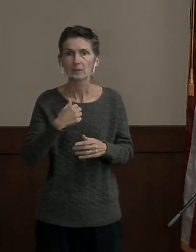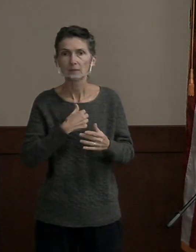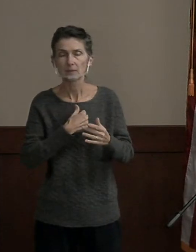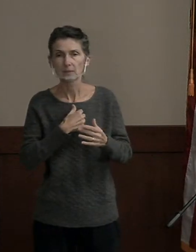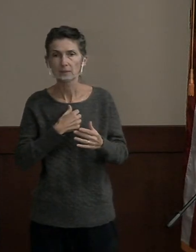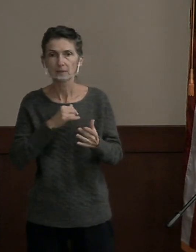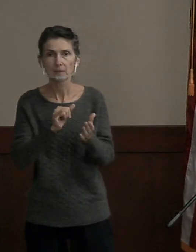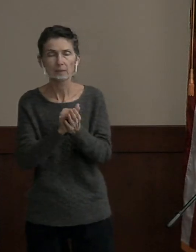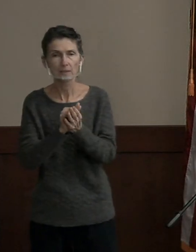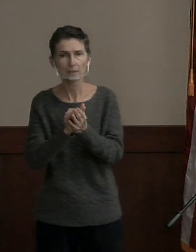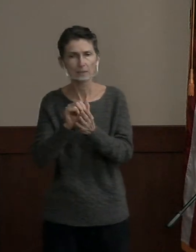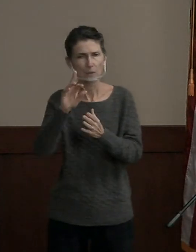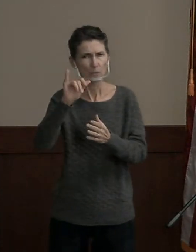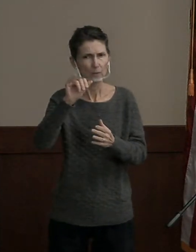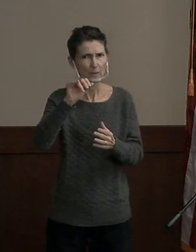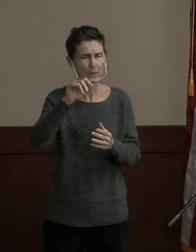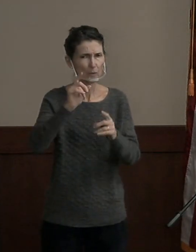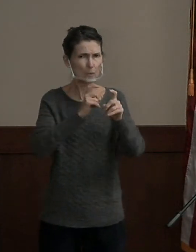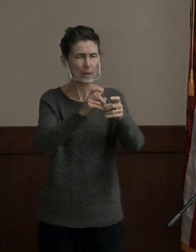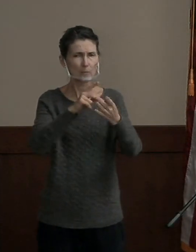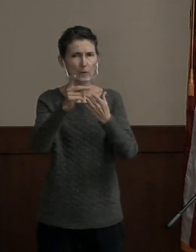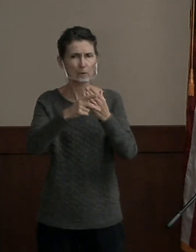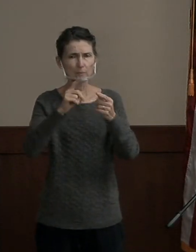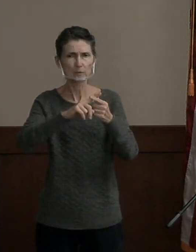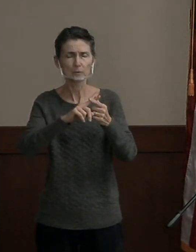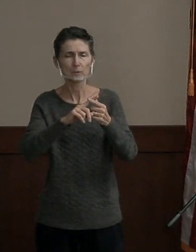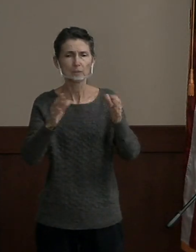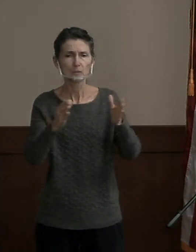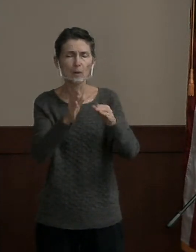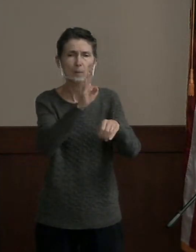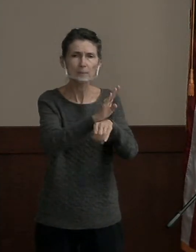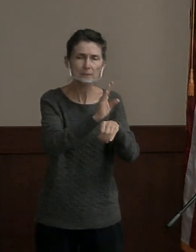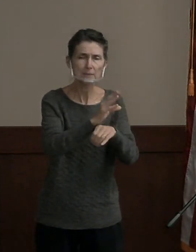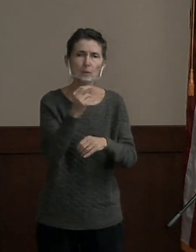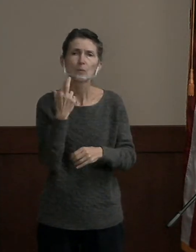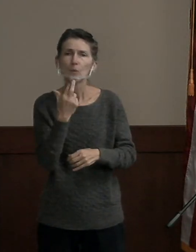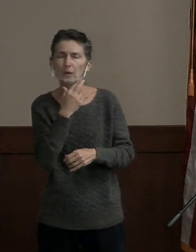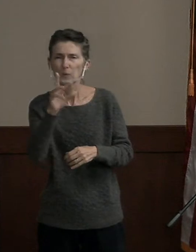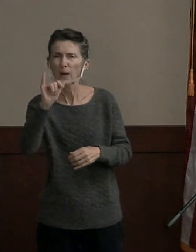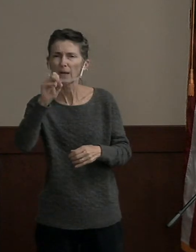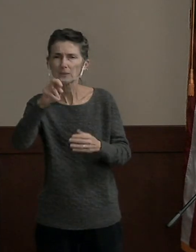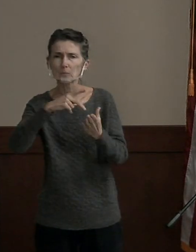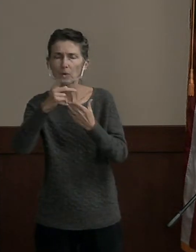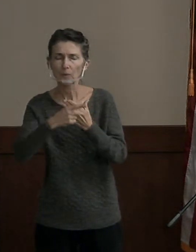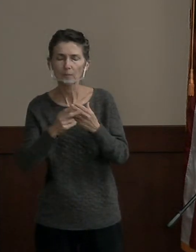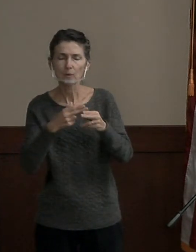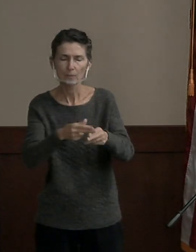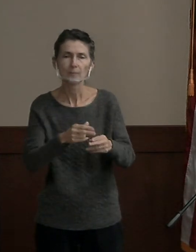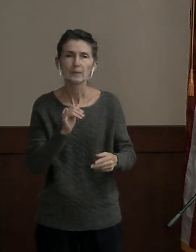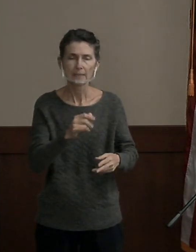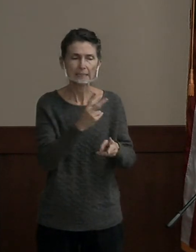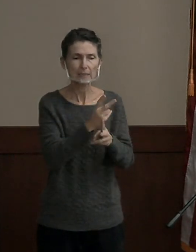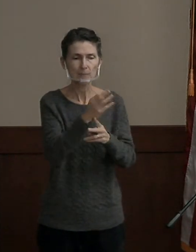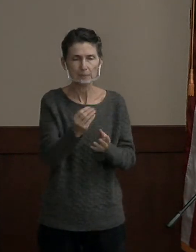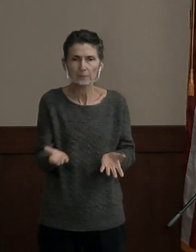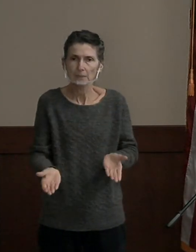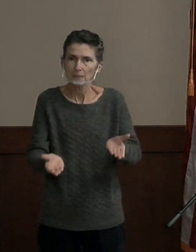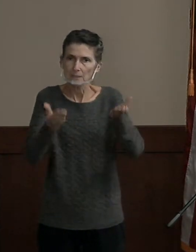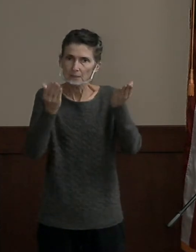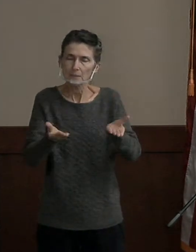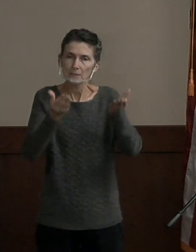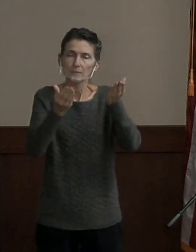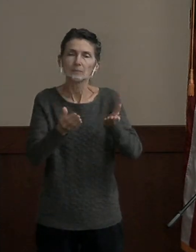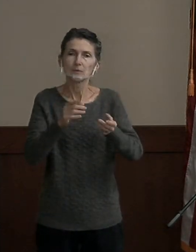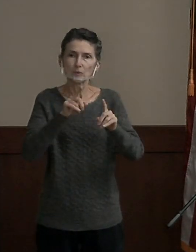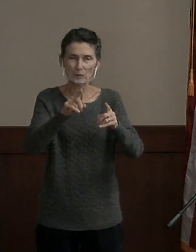program. That was a grant program to our small businesses and restaurants that helped to keep them afloat during this